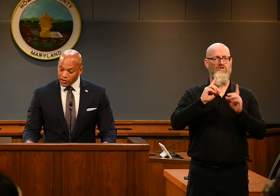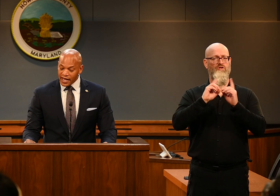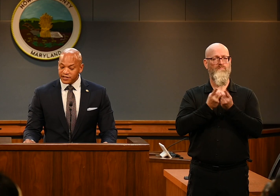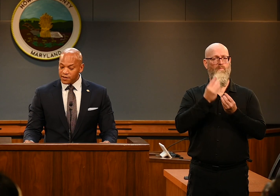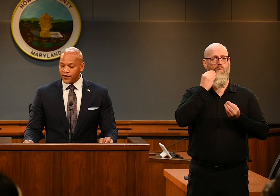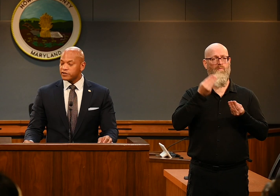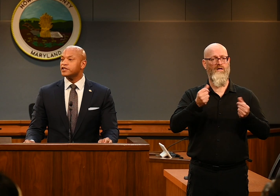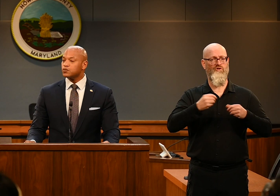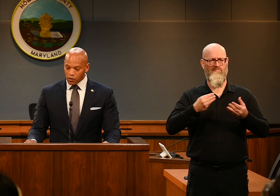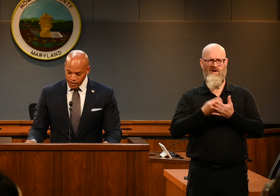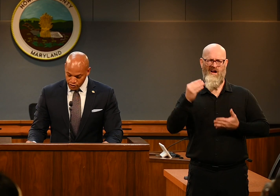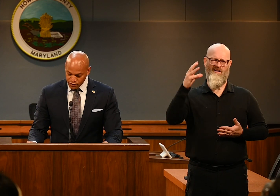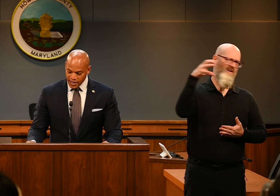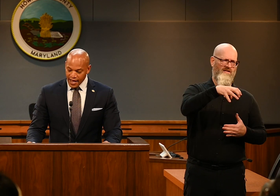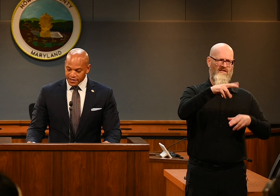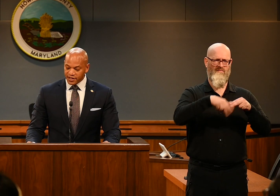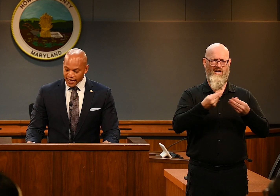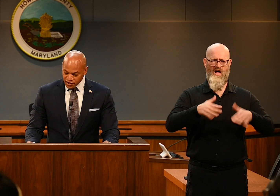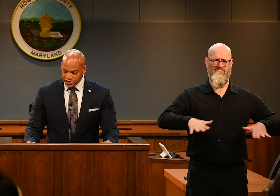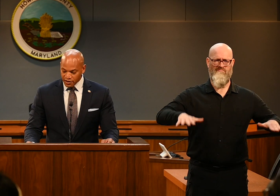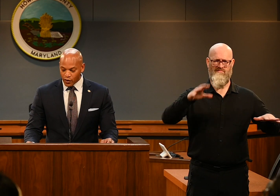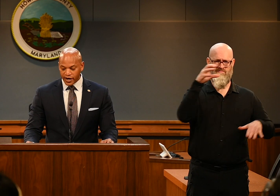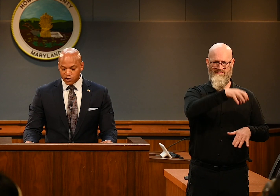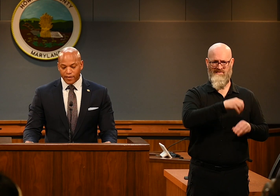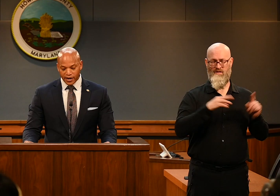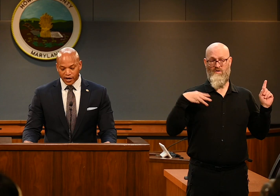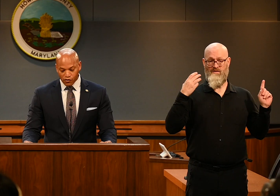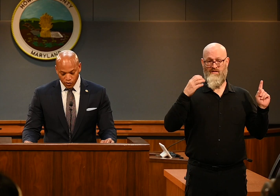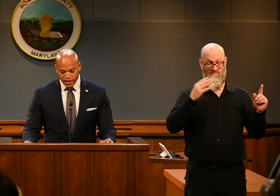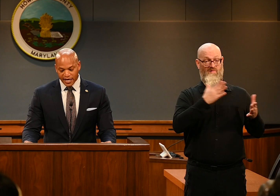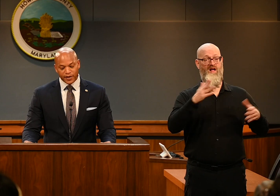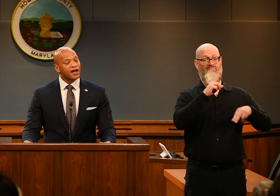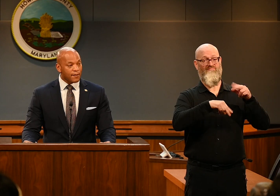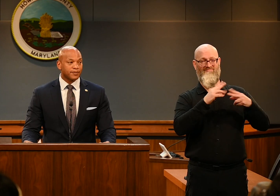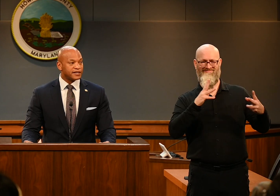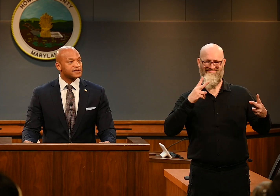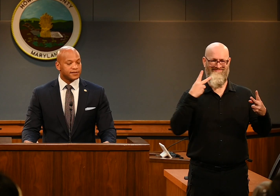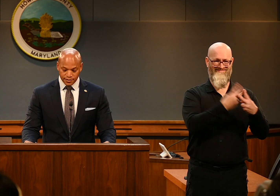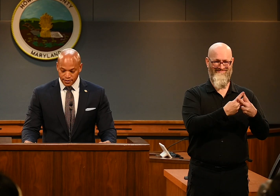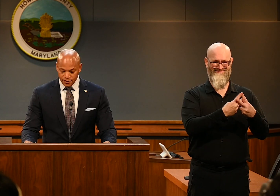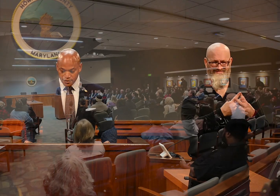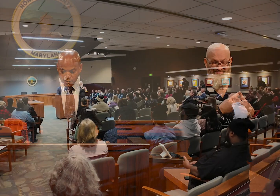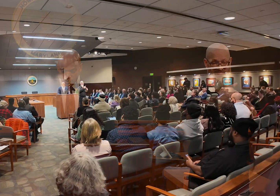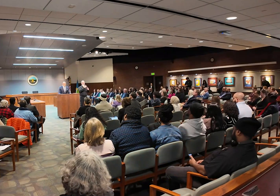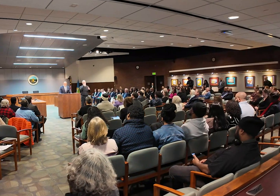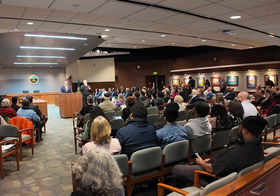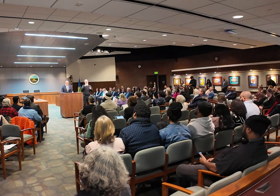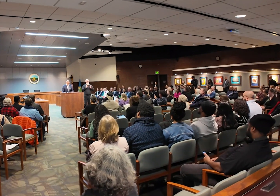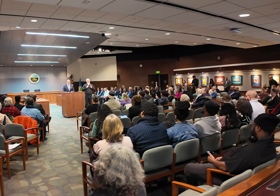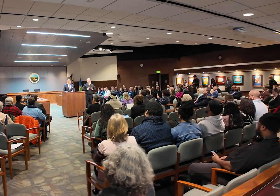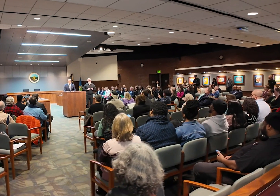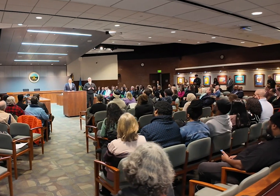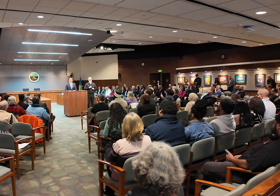The community has deep fears that this will be used as a detention center where inhumanity and cruelty has been commonplace, where